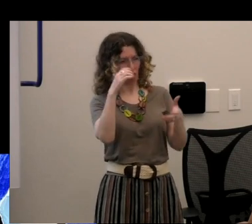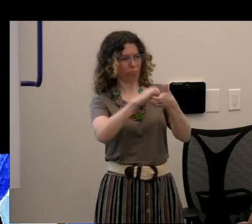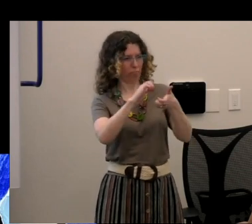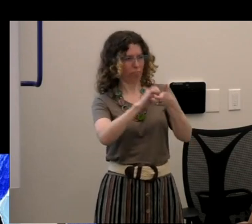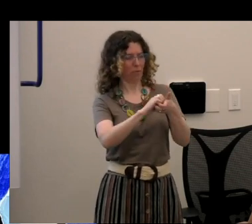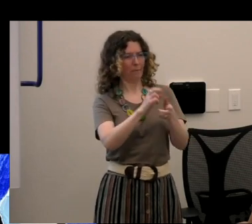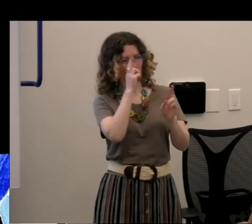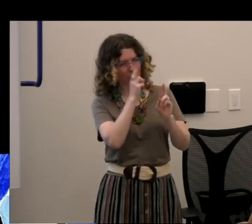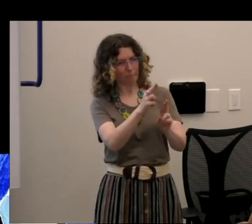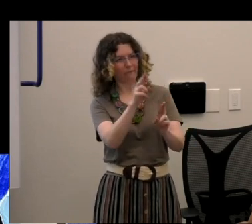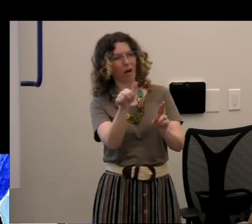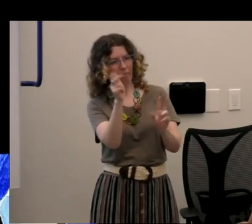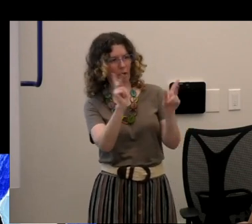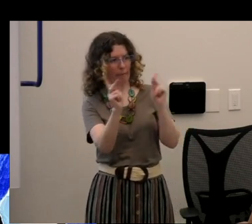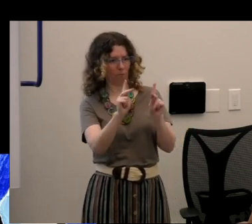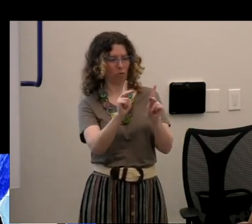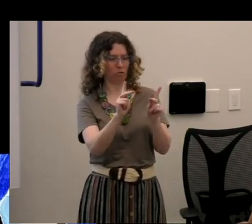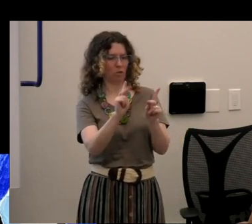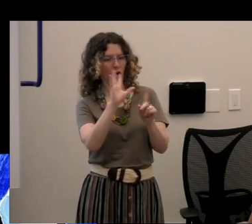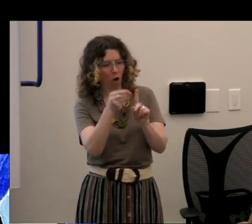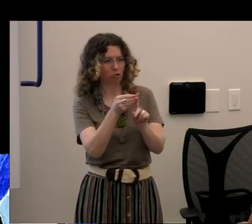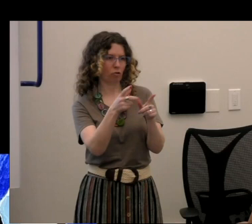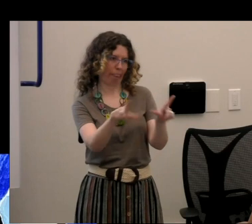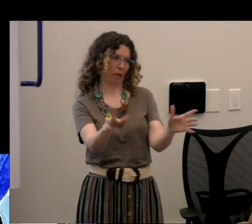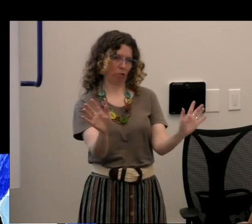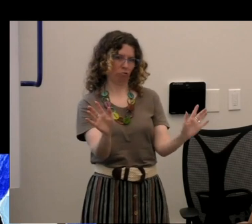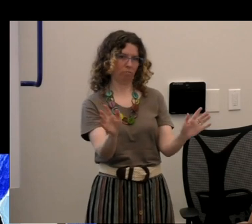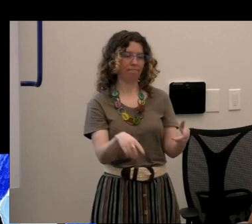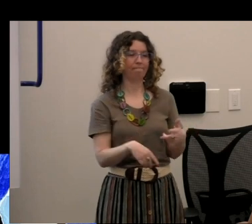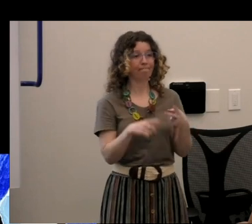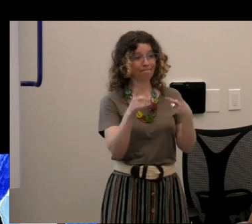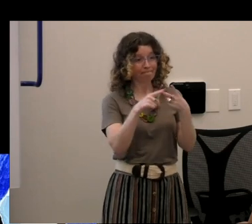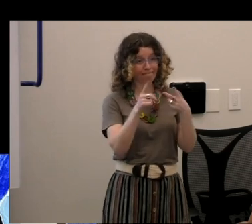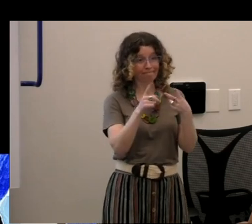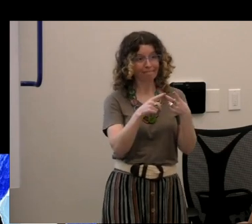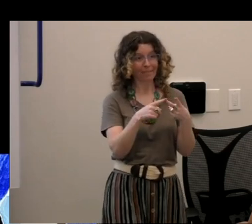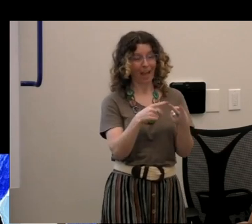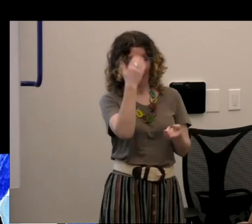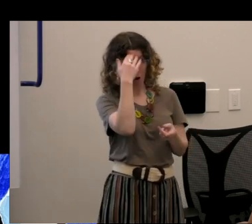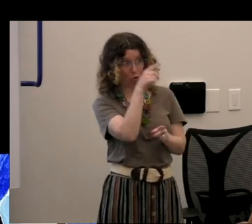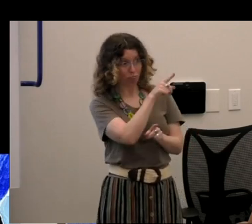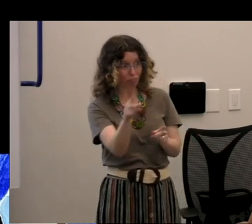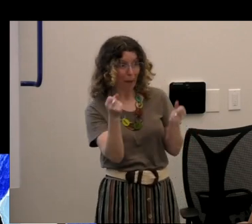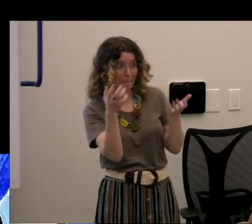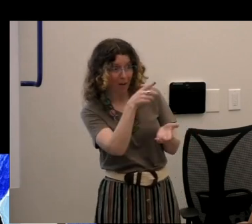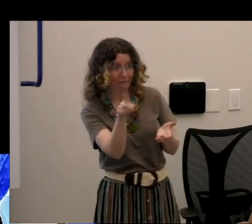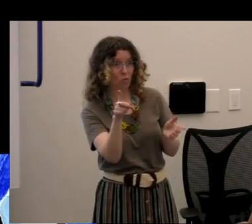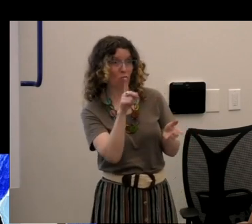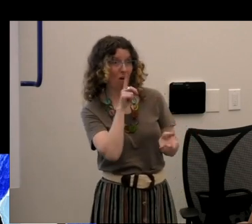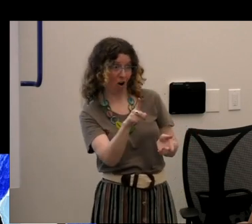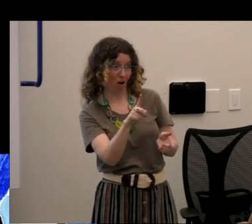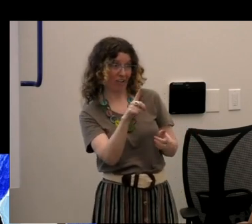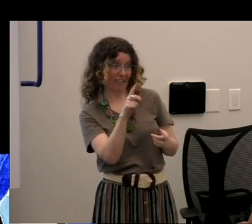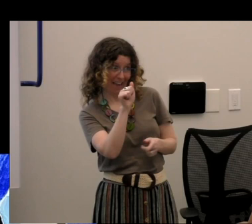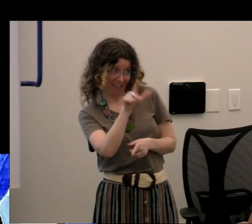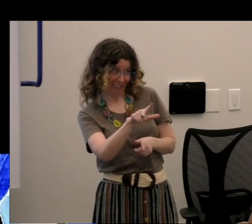So that's the best practice for me for collaboration and out of respect for people of other cultures and languages. The second reason being, I know that many